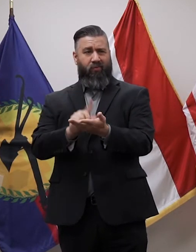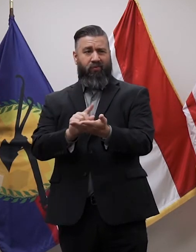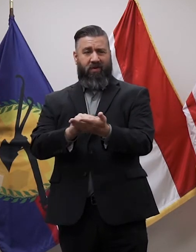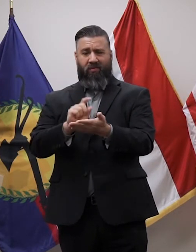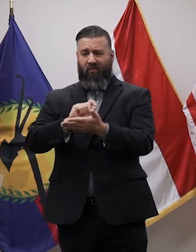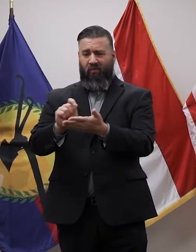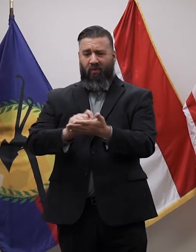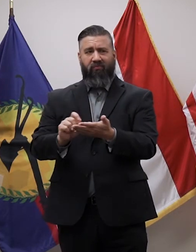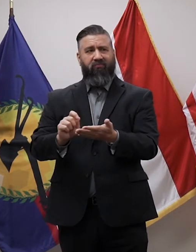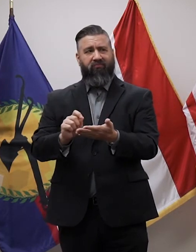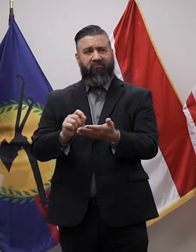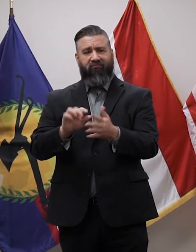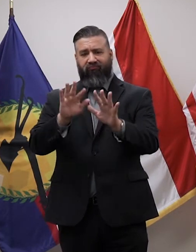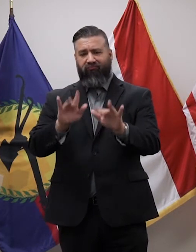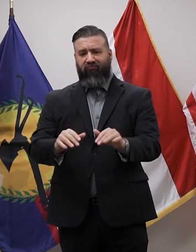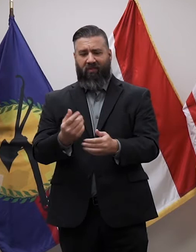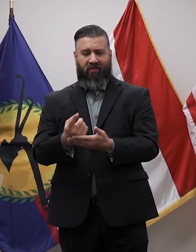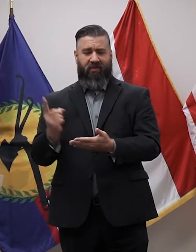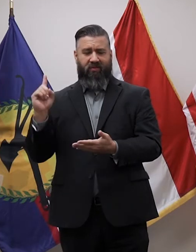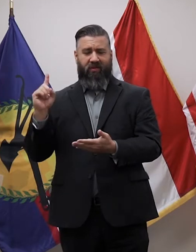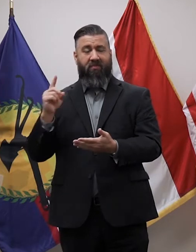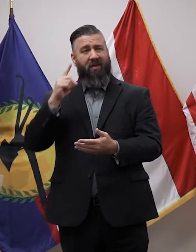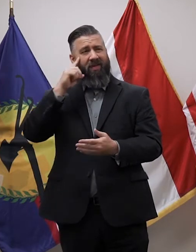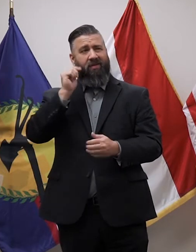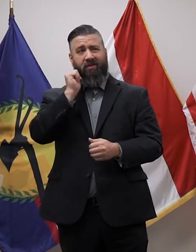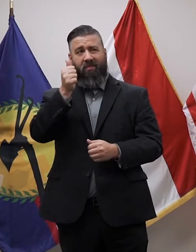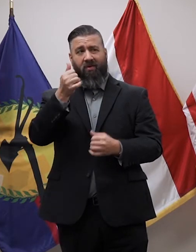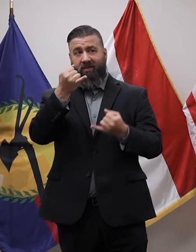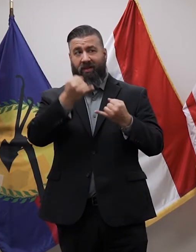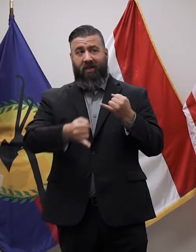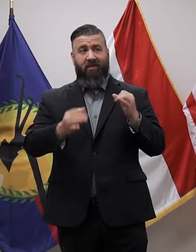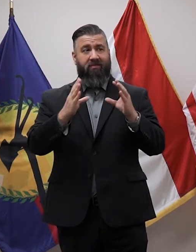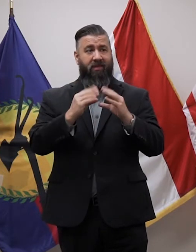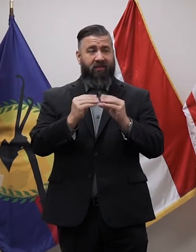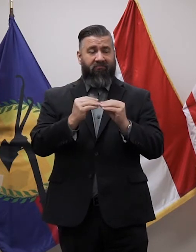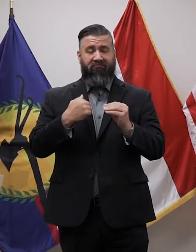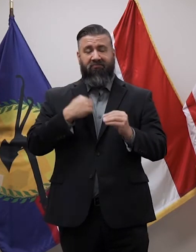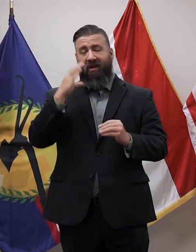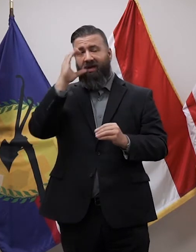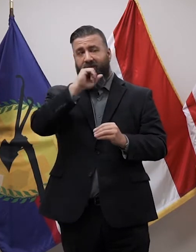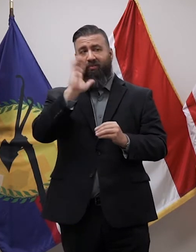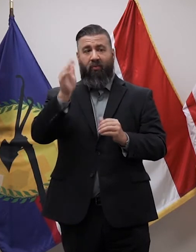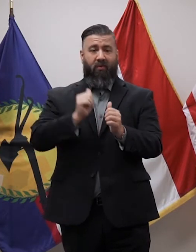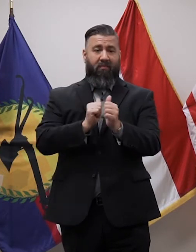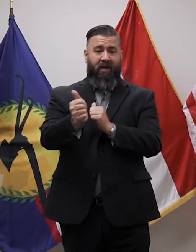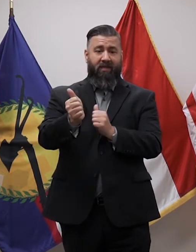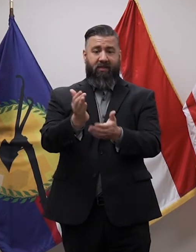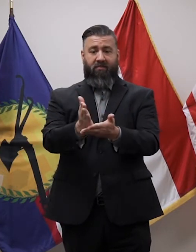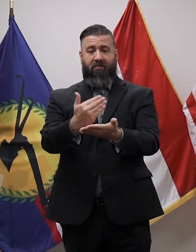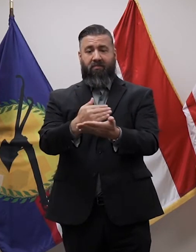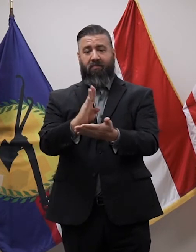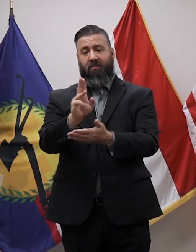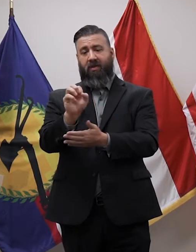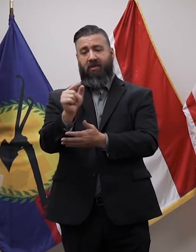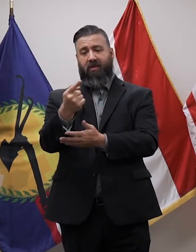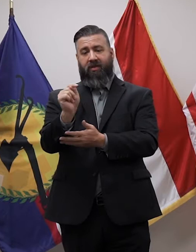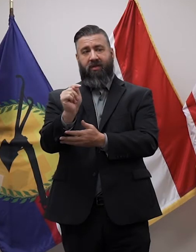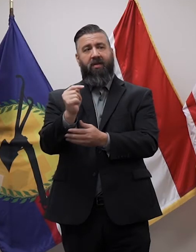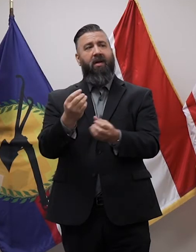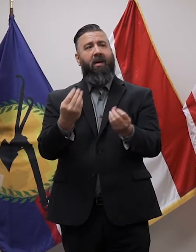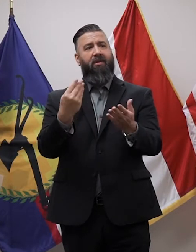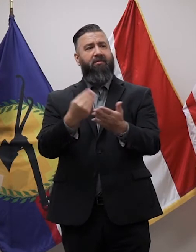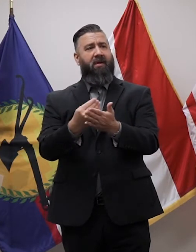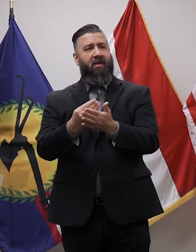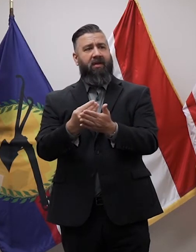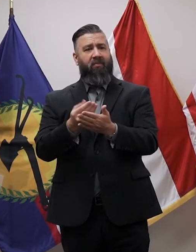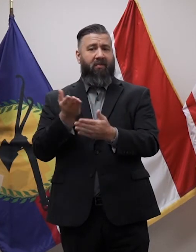week, but I think that tomorrow is the last meeting, and I assume that they're gonna pass the budget. Like, how much rescue plan money is gonna be in